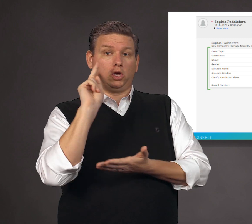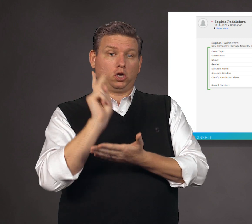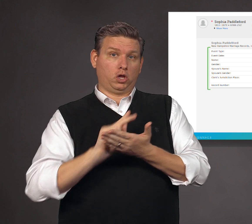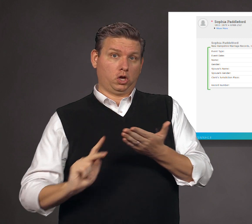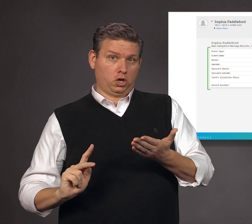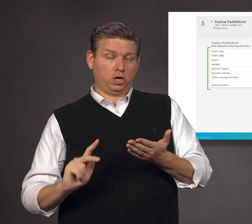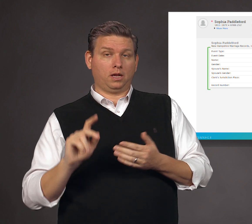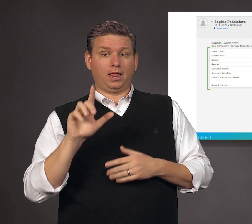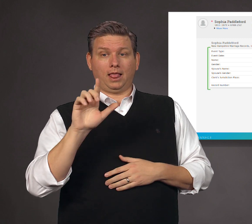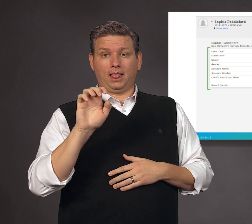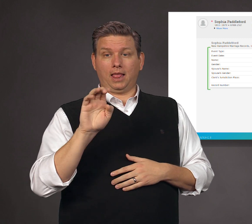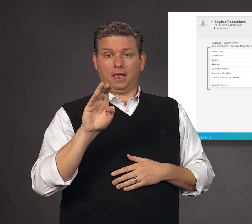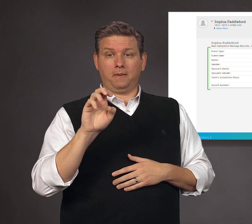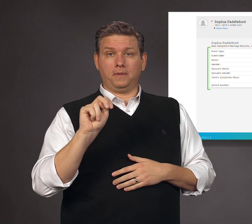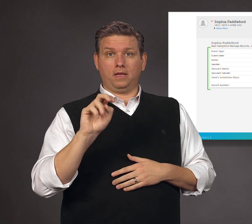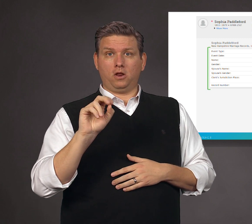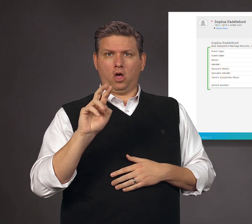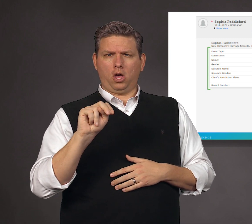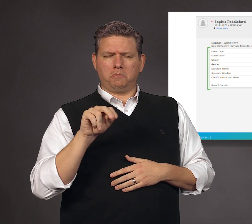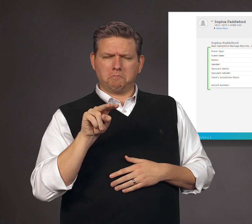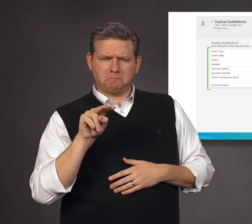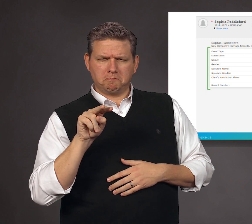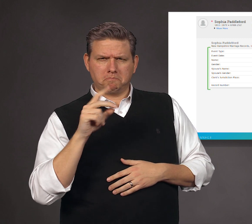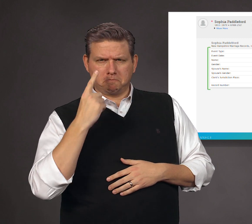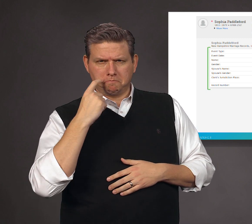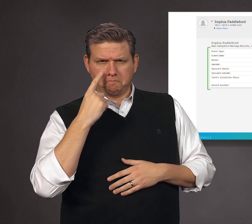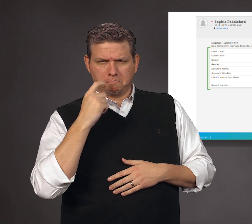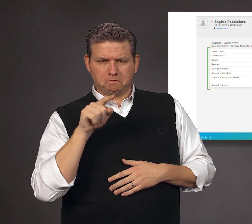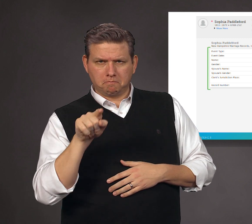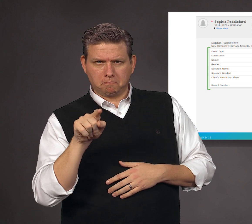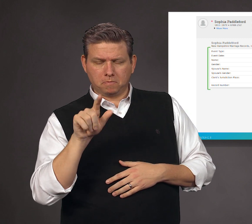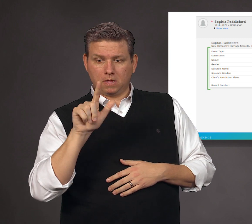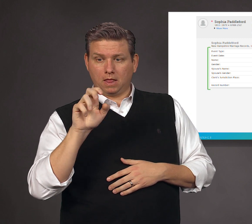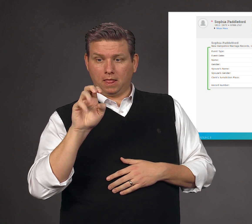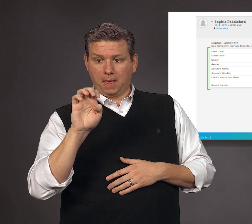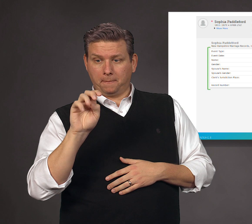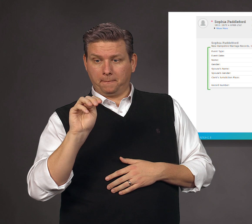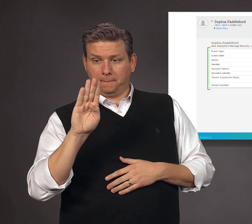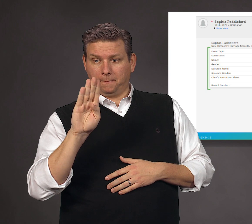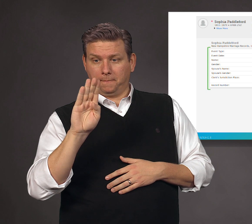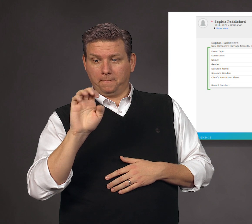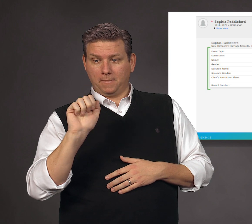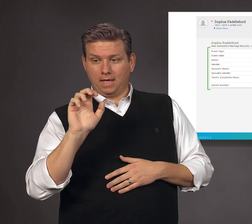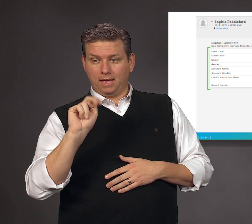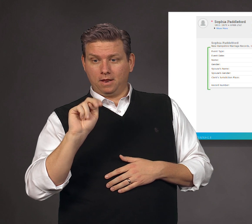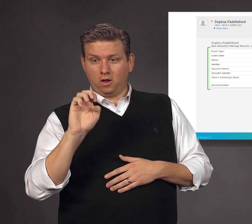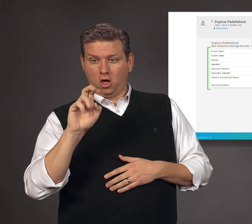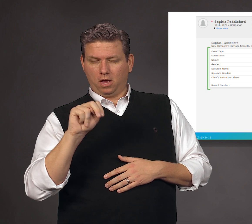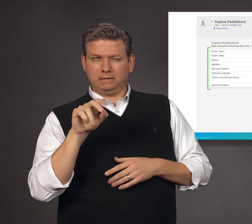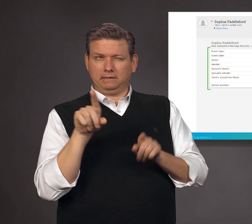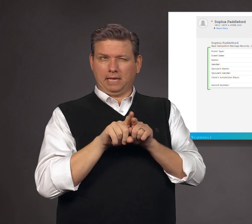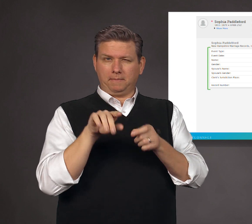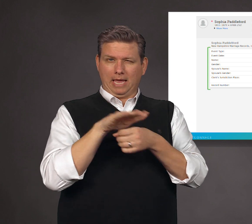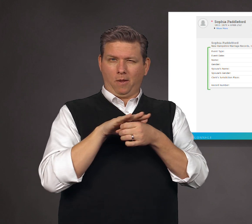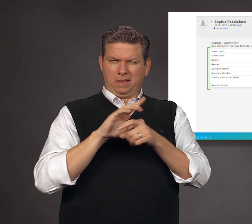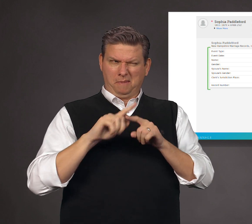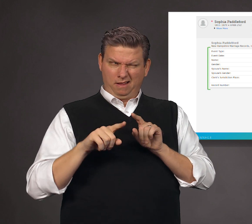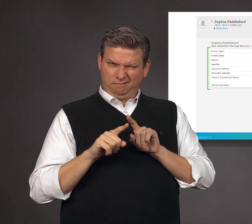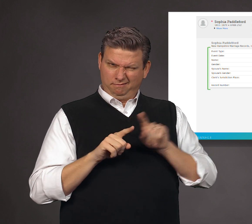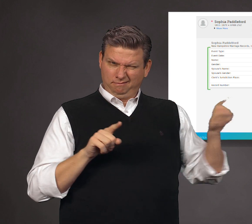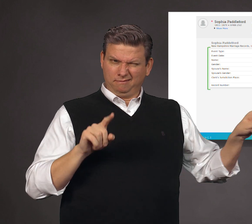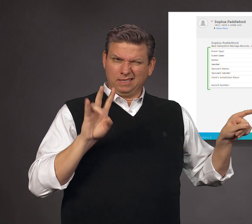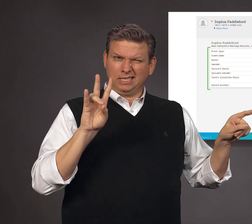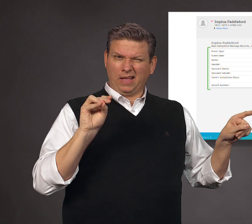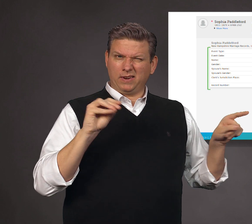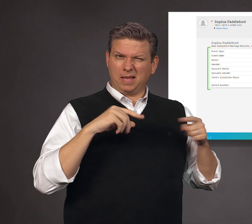of Lebanon bears further analysis. Lebanon, while in the same county as Monroe, is about 70 miles away. We